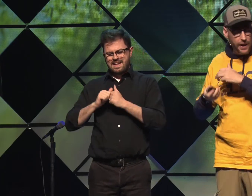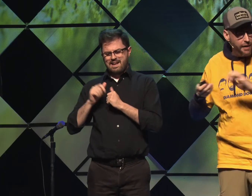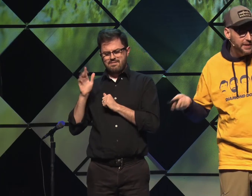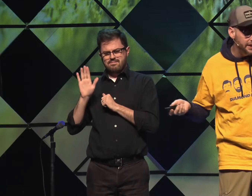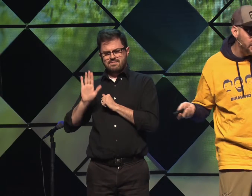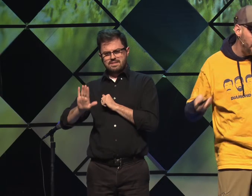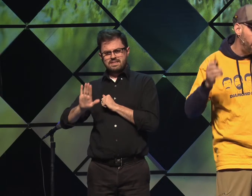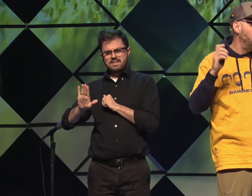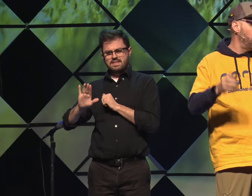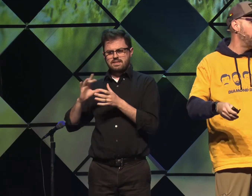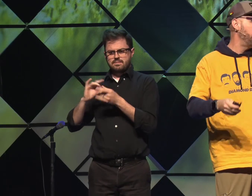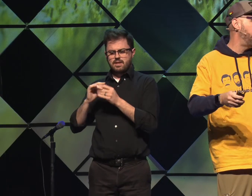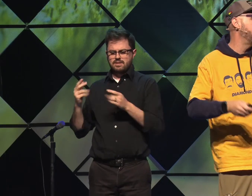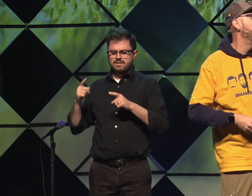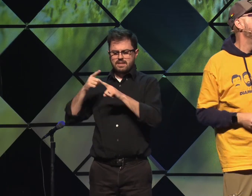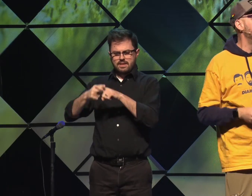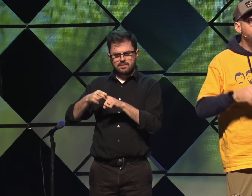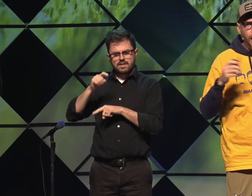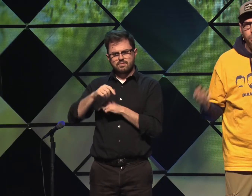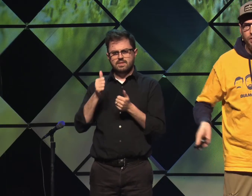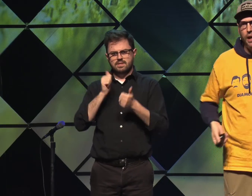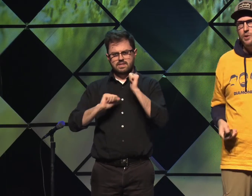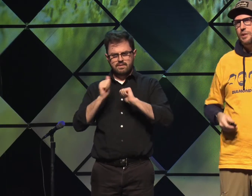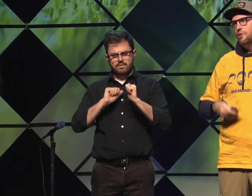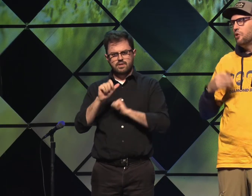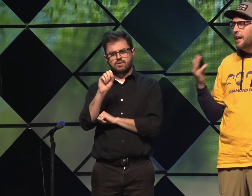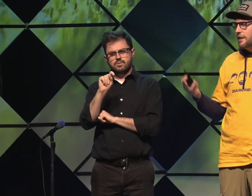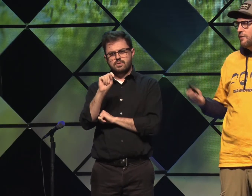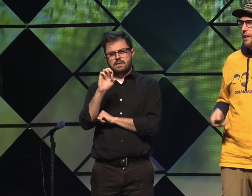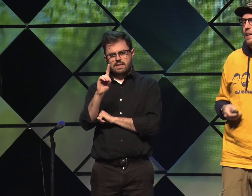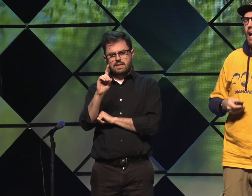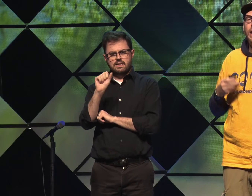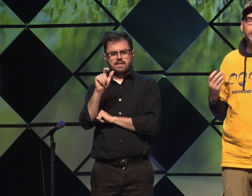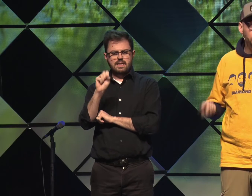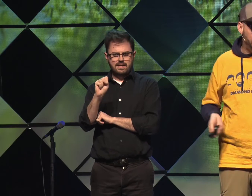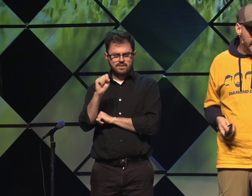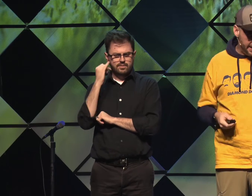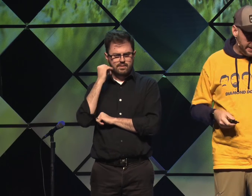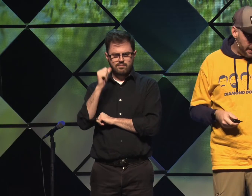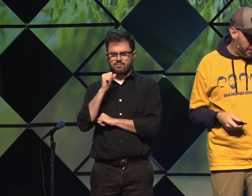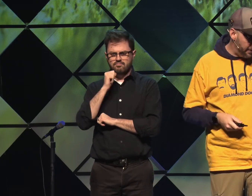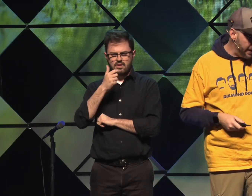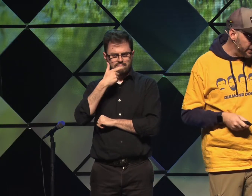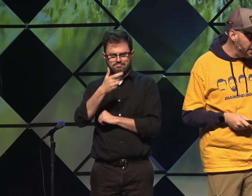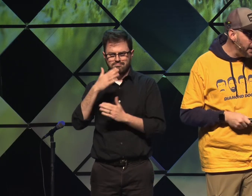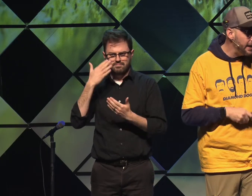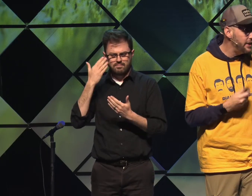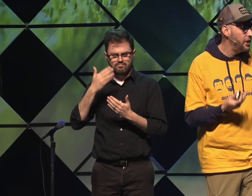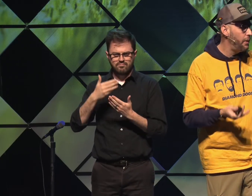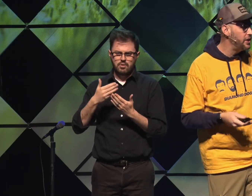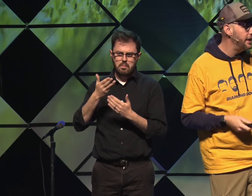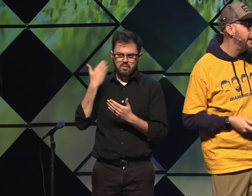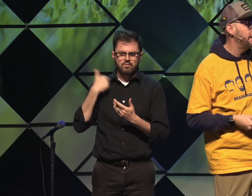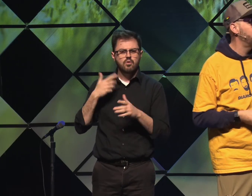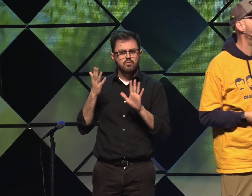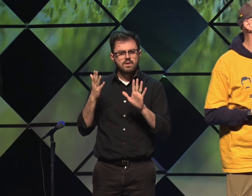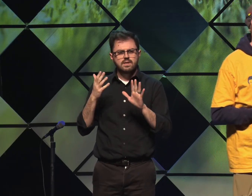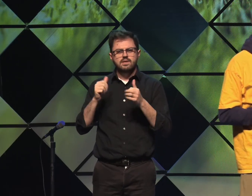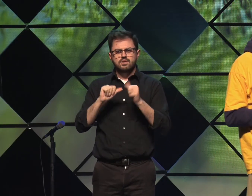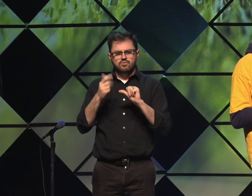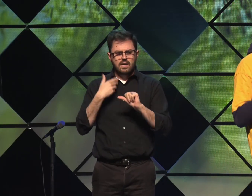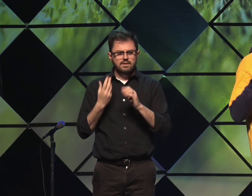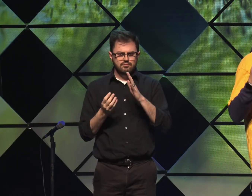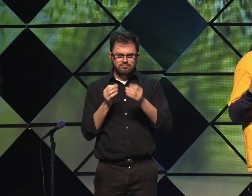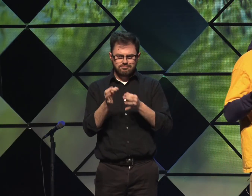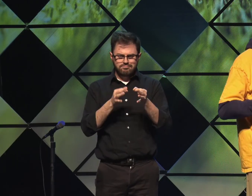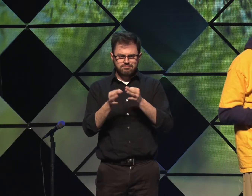show. And if you haven't seen the show, don't worry about it. It's not a prerequisite. We try and give you a little bit of heads up. All right, so let me ask you a question to get us started. I always